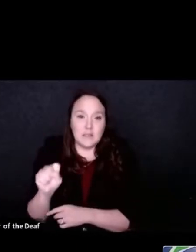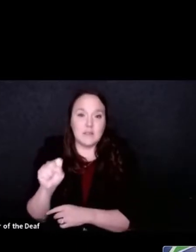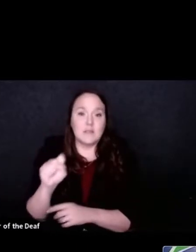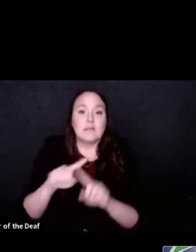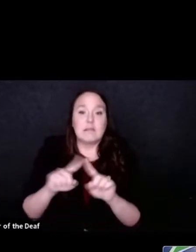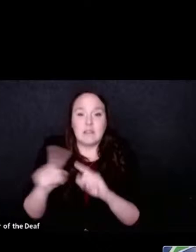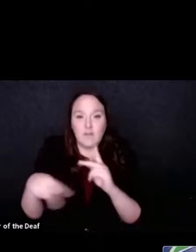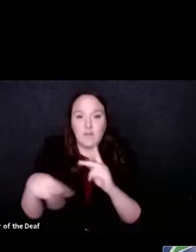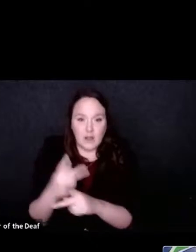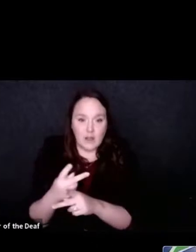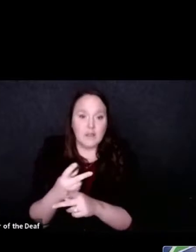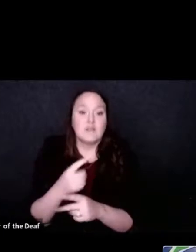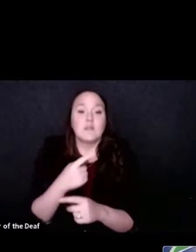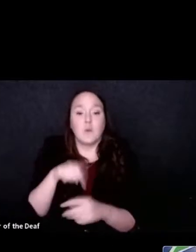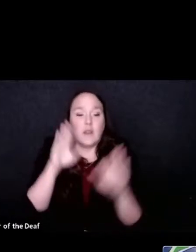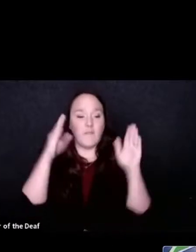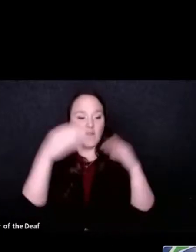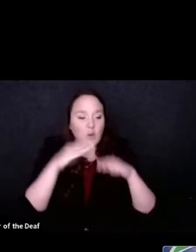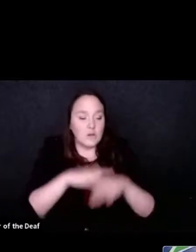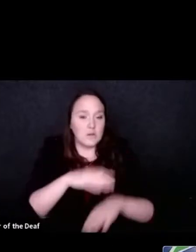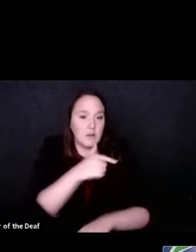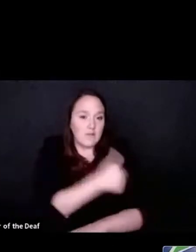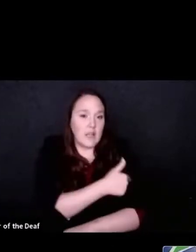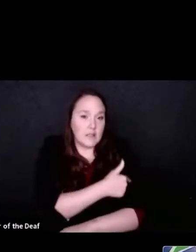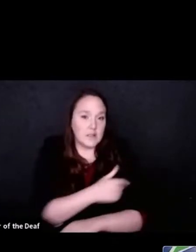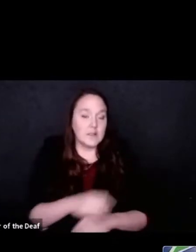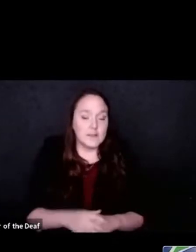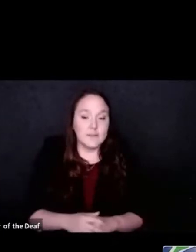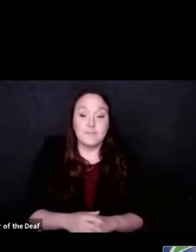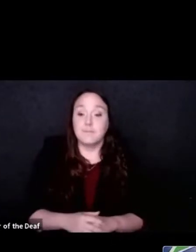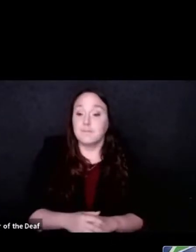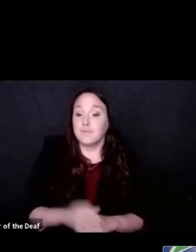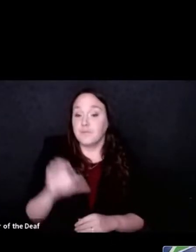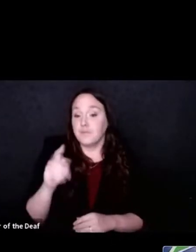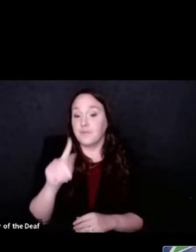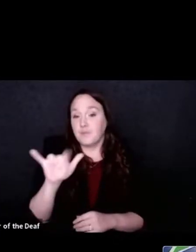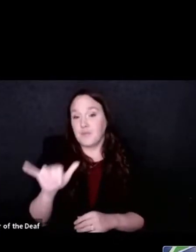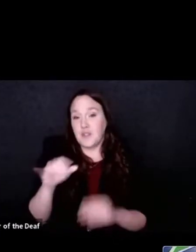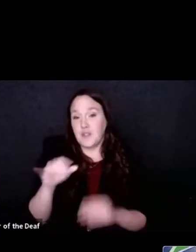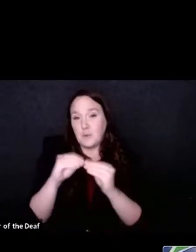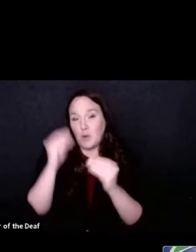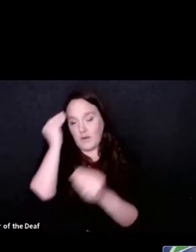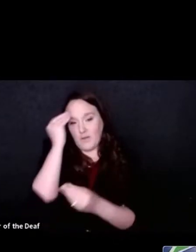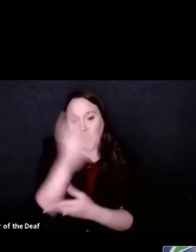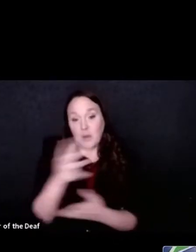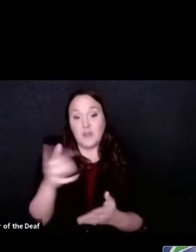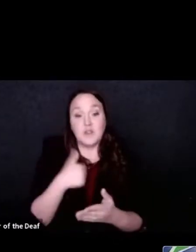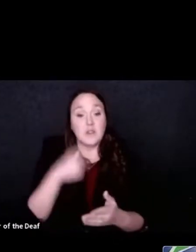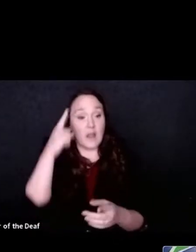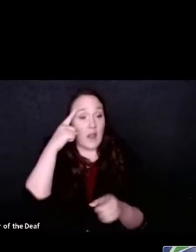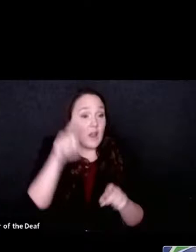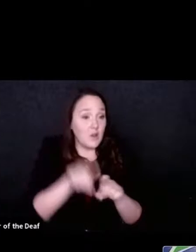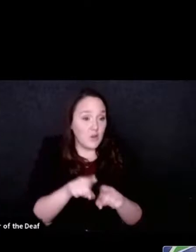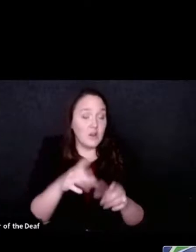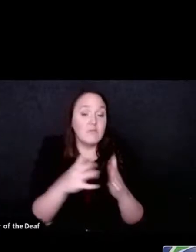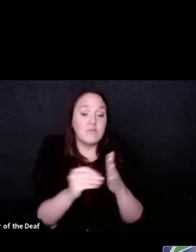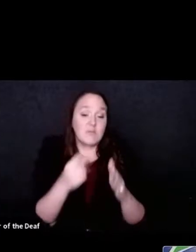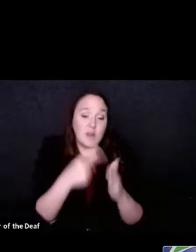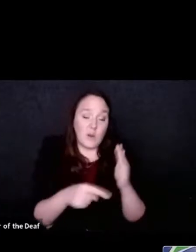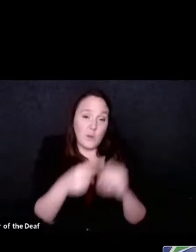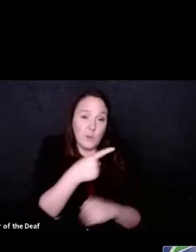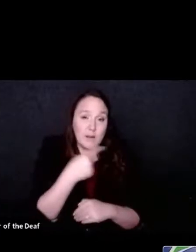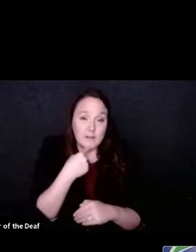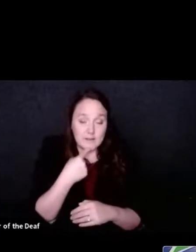as possible vaccinated. And I think Charity has more information on that. Thank you. I agree and echo with what Dr. Grace